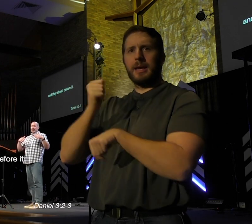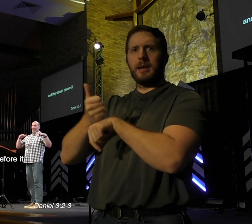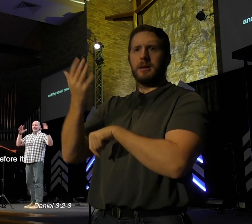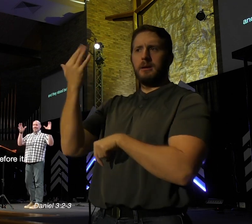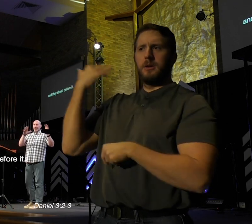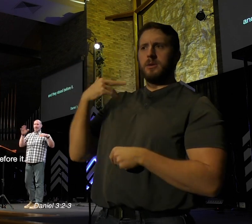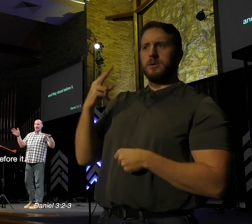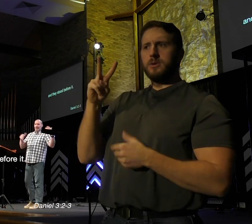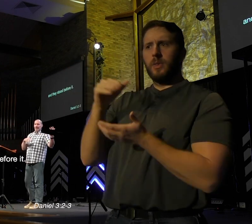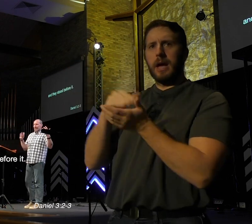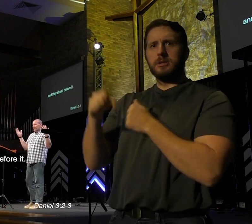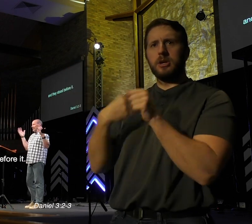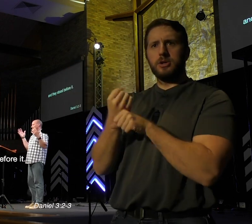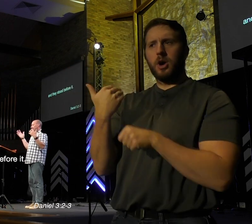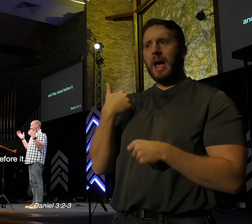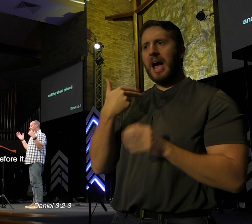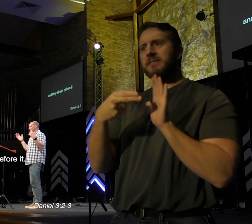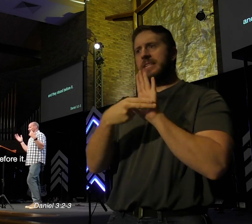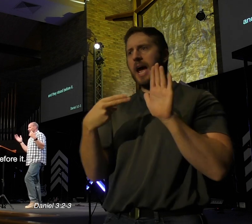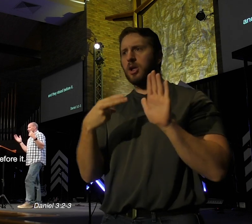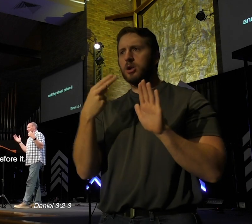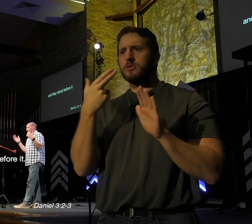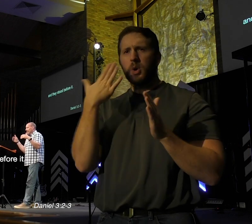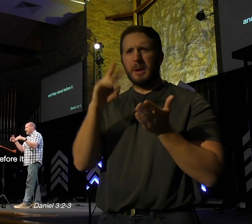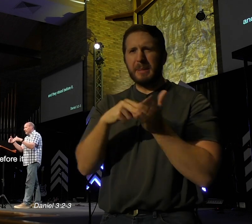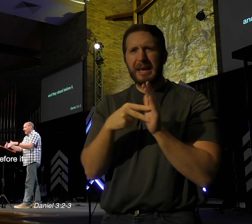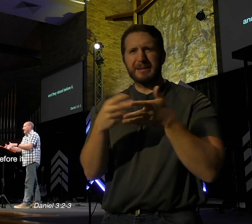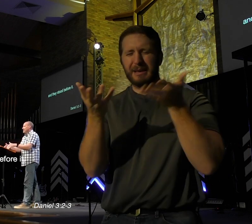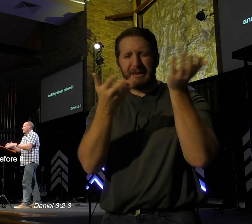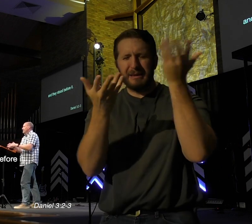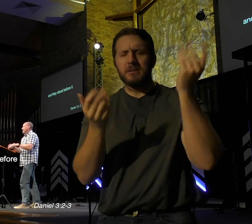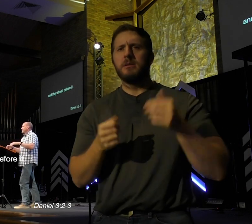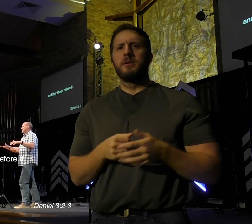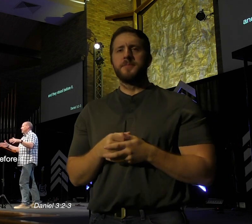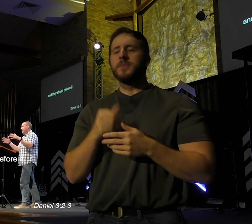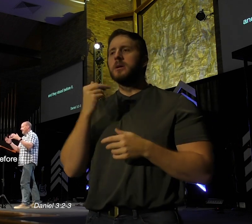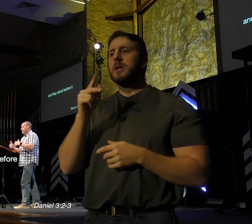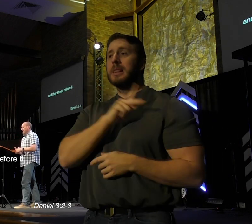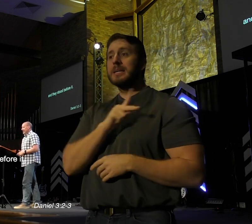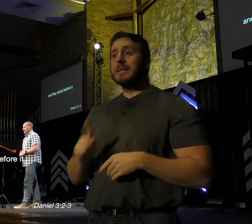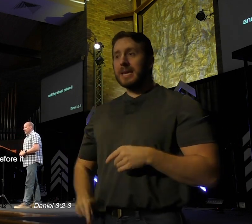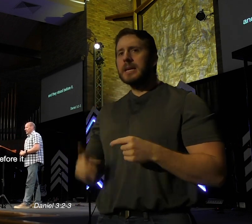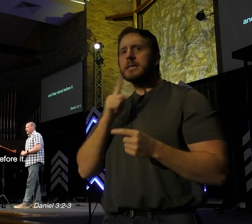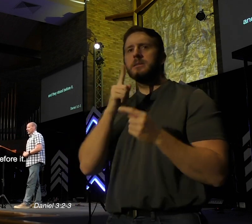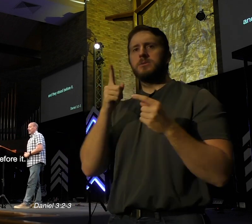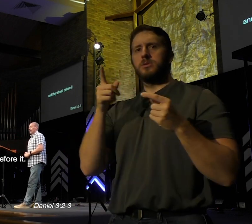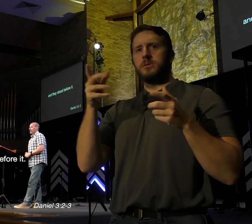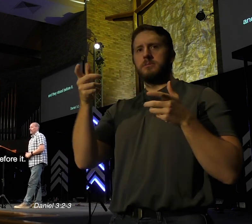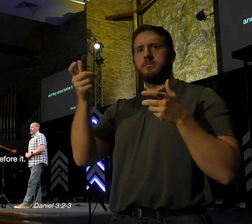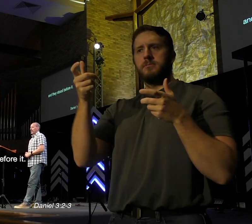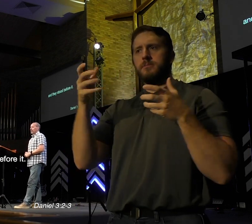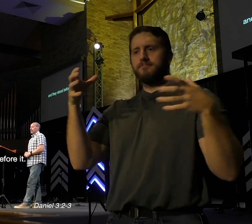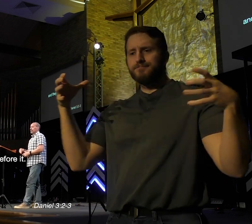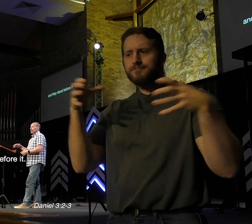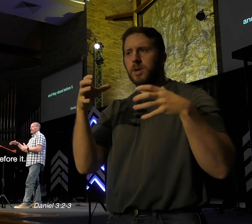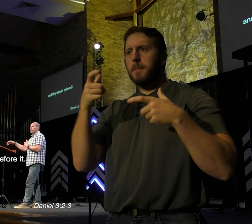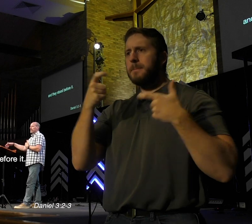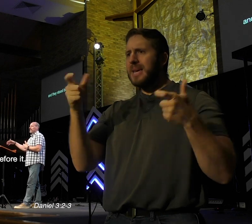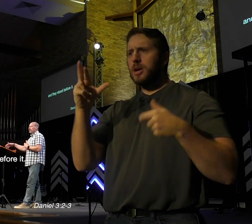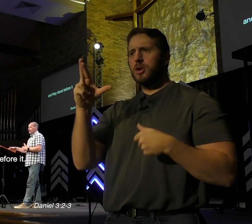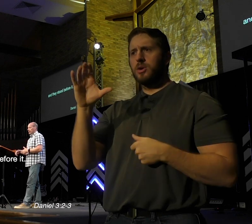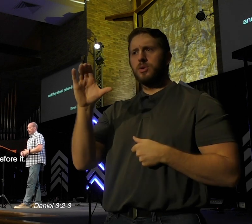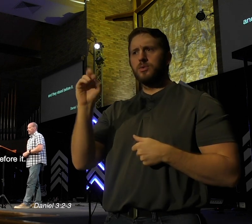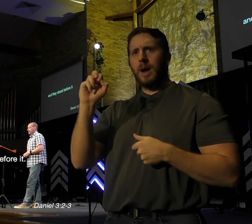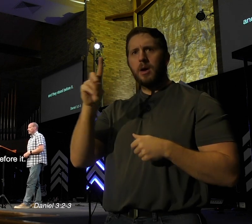right? Everybody has a title, really don't know what it means. But Nebuchadnezzar is assembling a massive crowd, we're told,